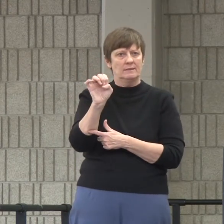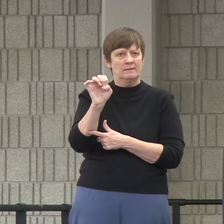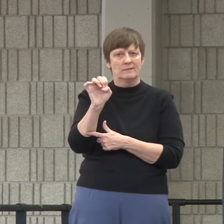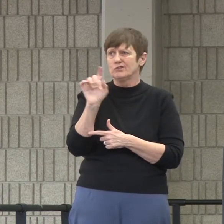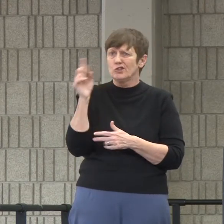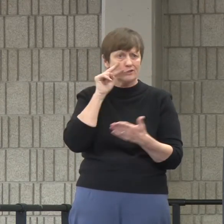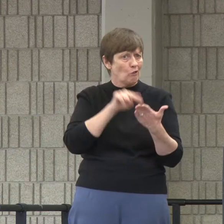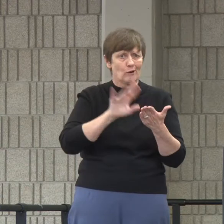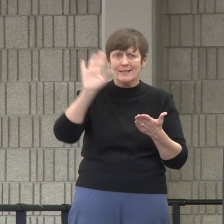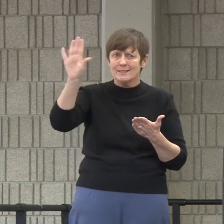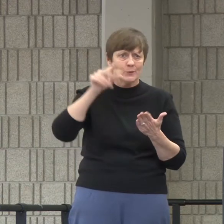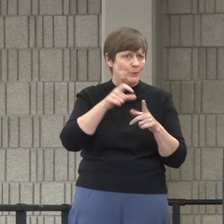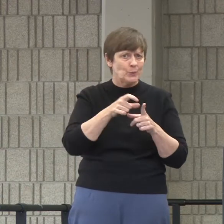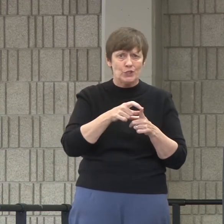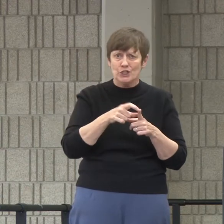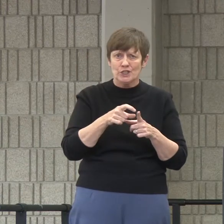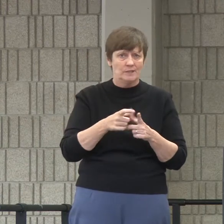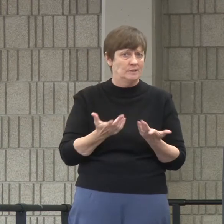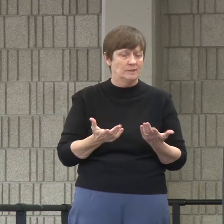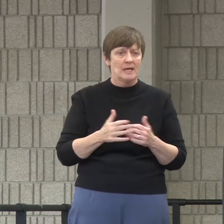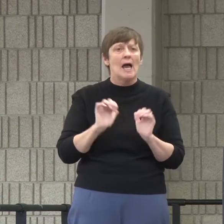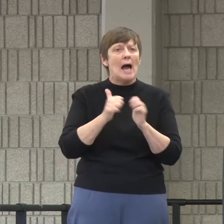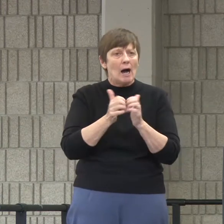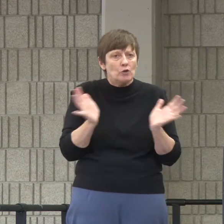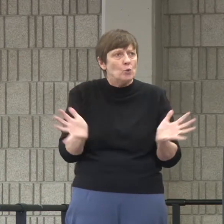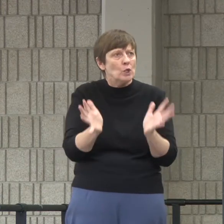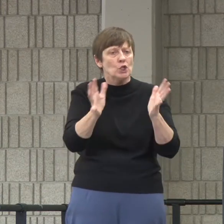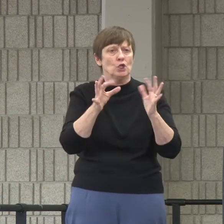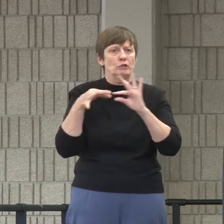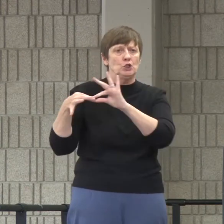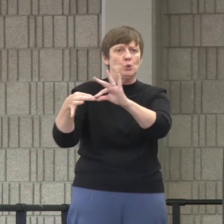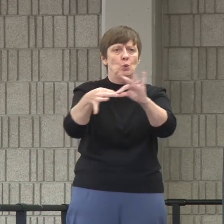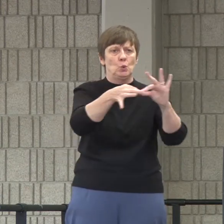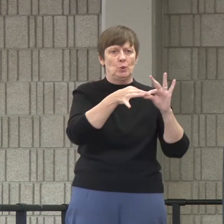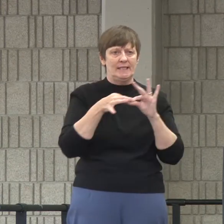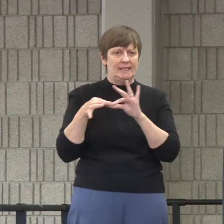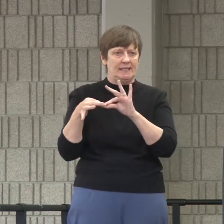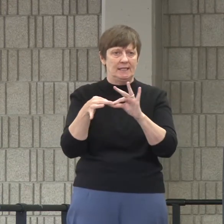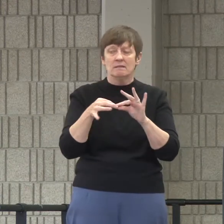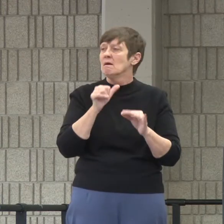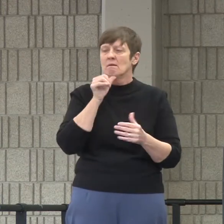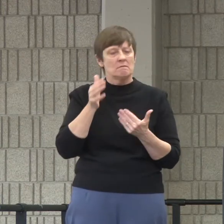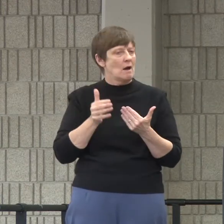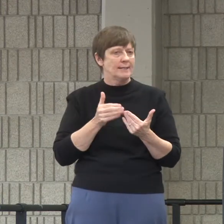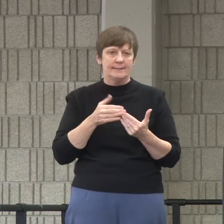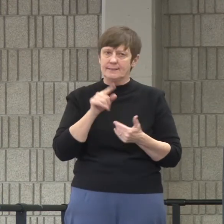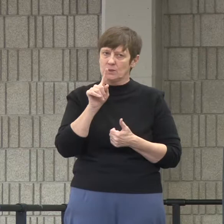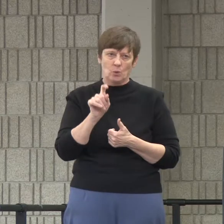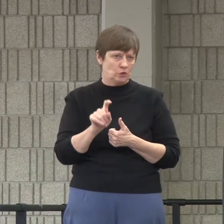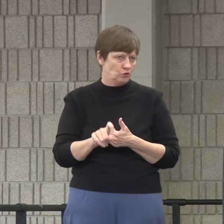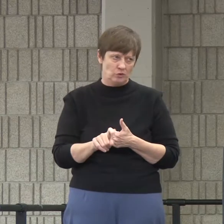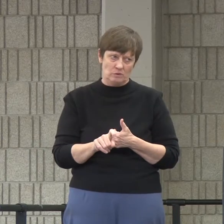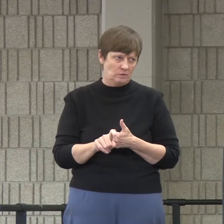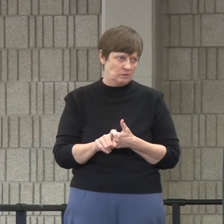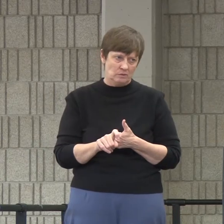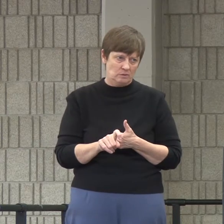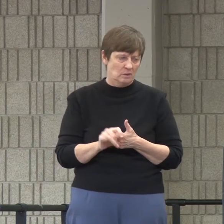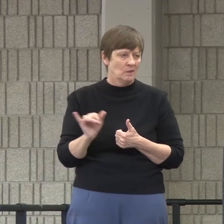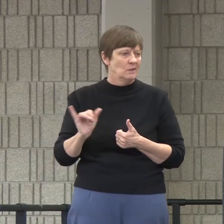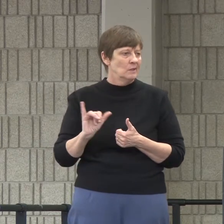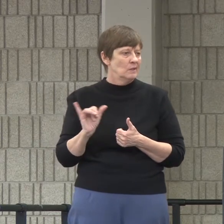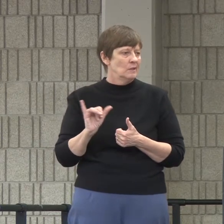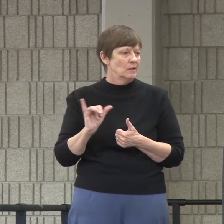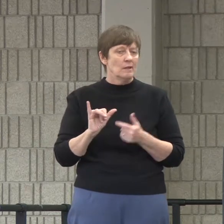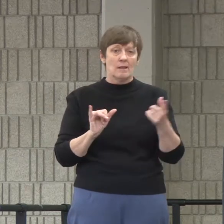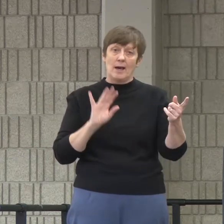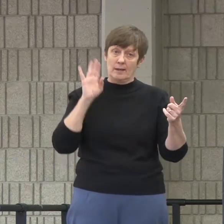words. How do we promote unity? These are not easy questions, like the question